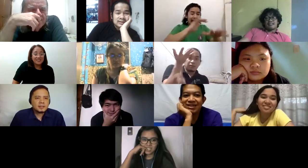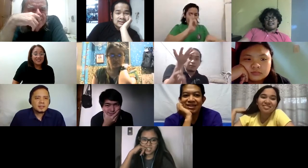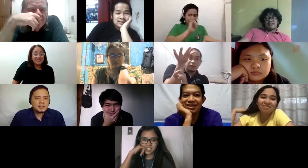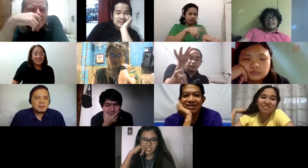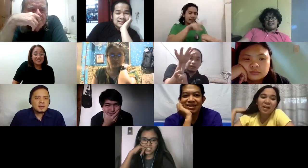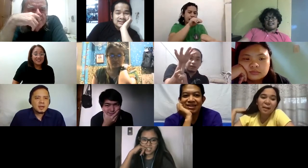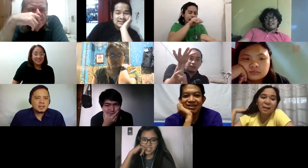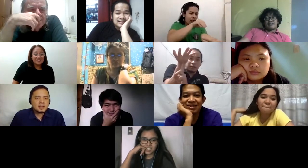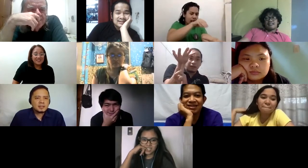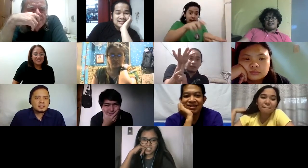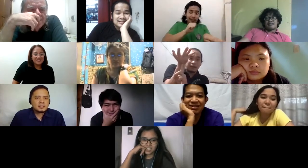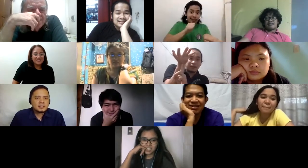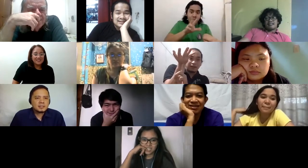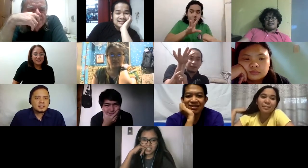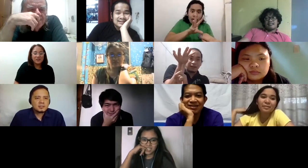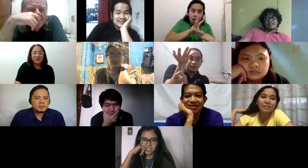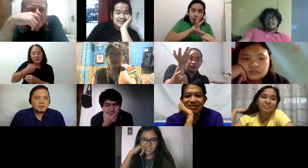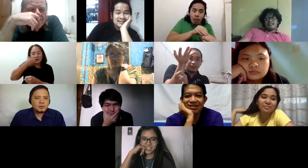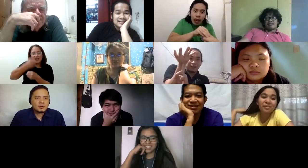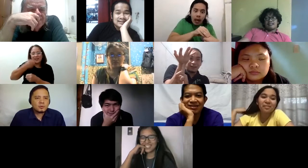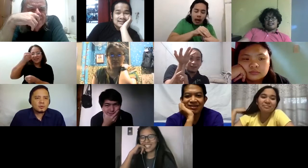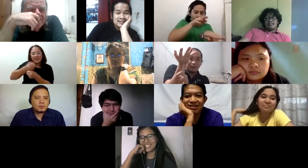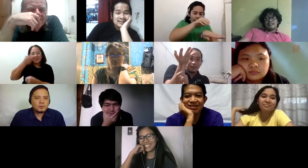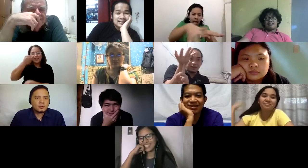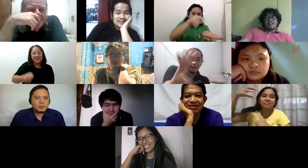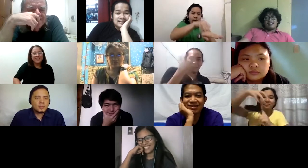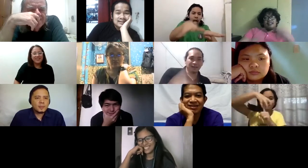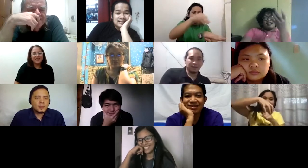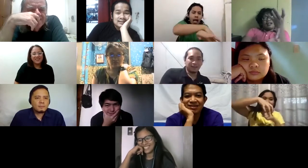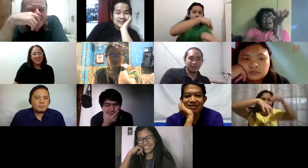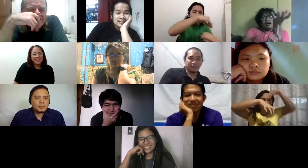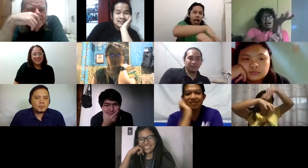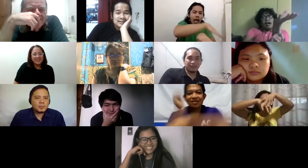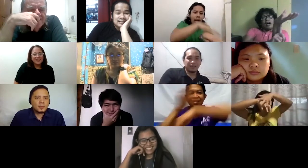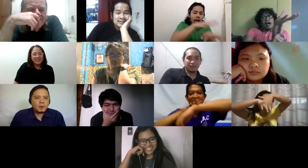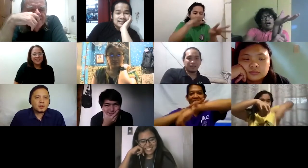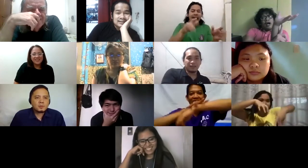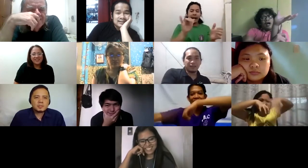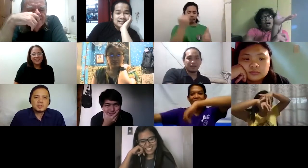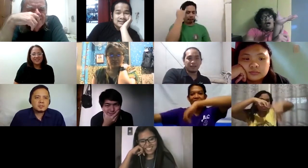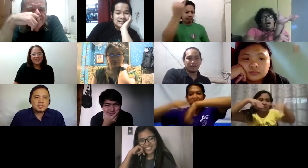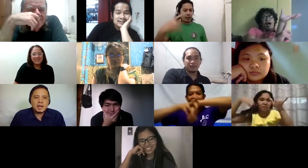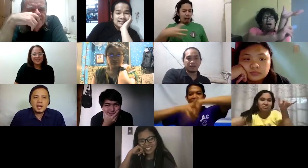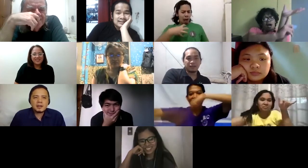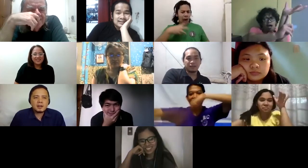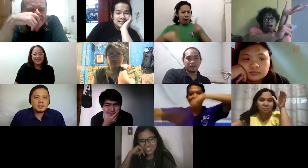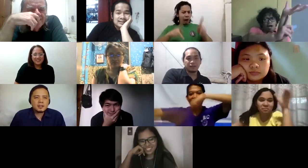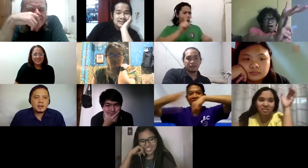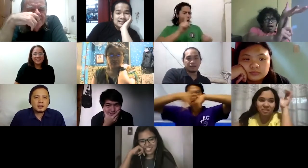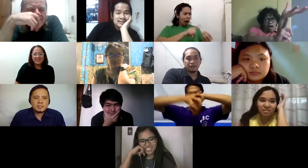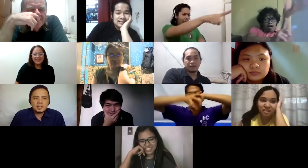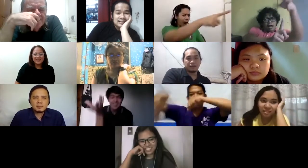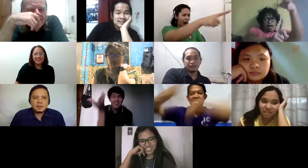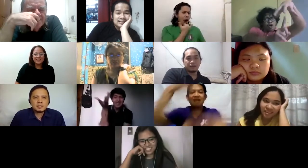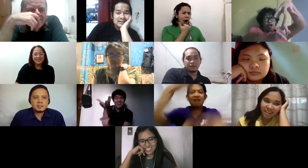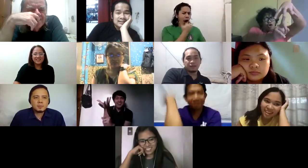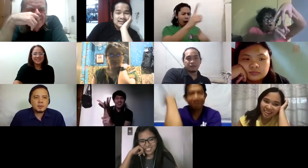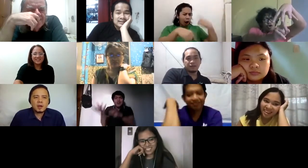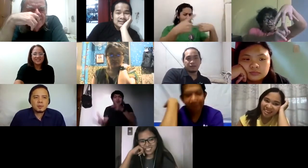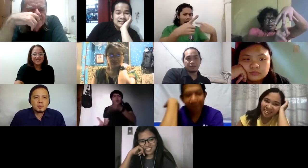Same idea. So the water will just slide on down. Same thing as how people